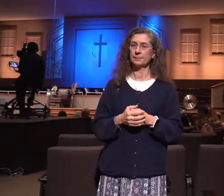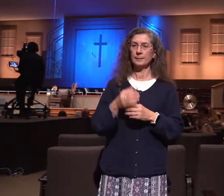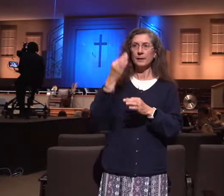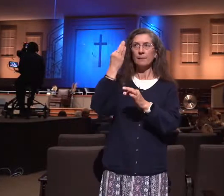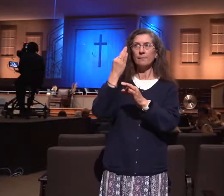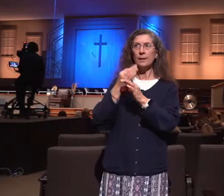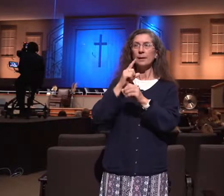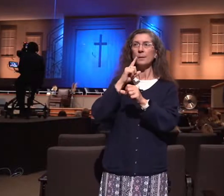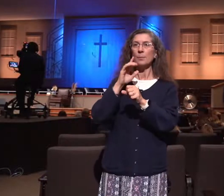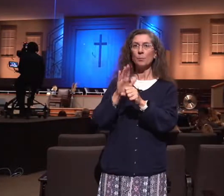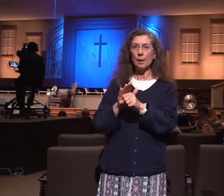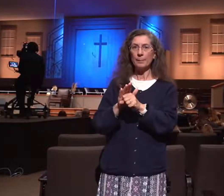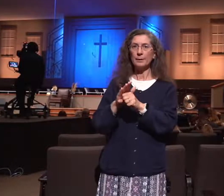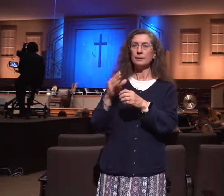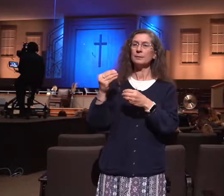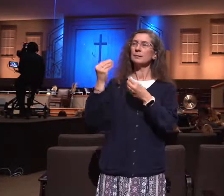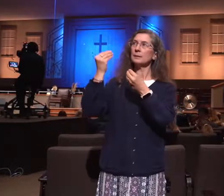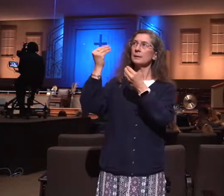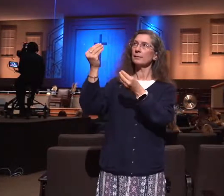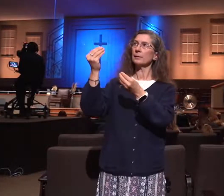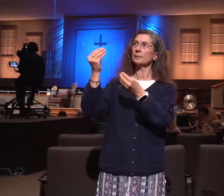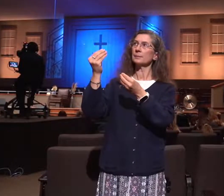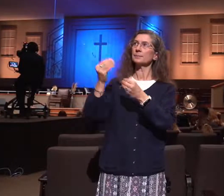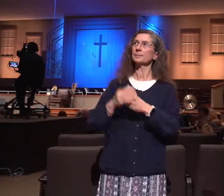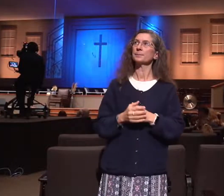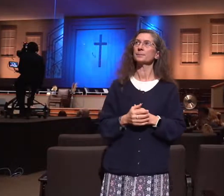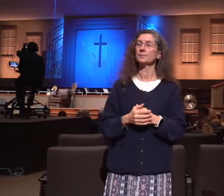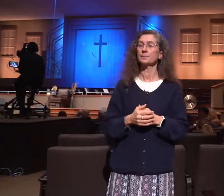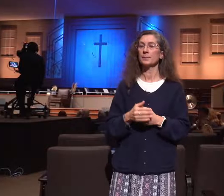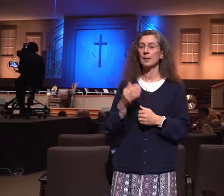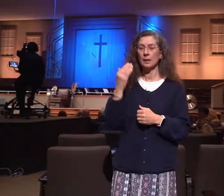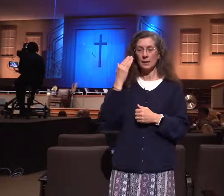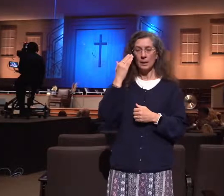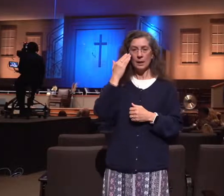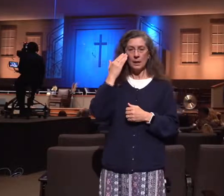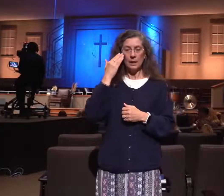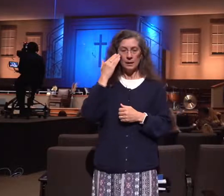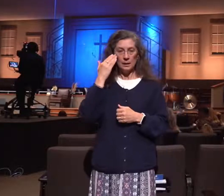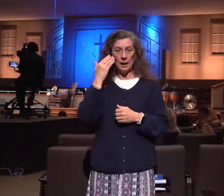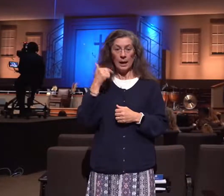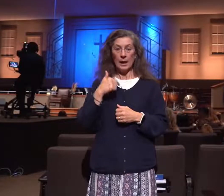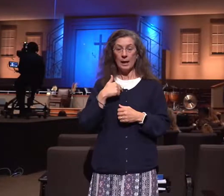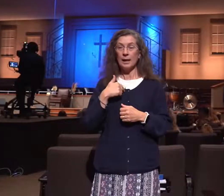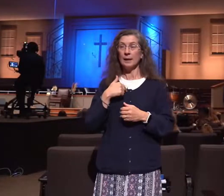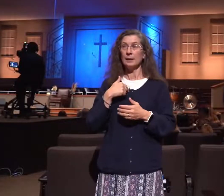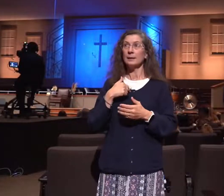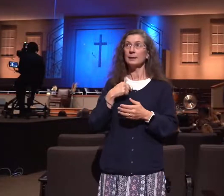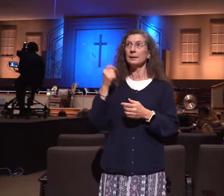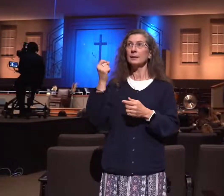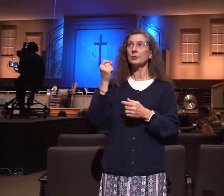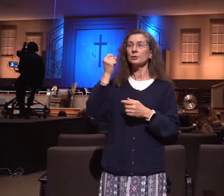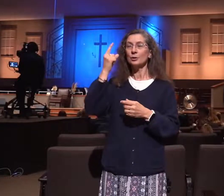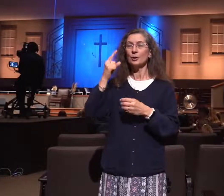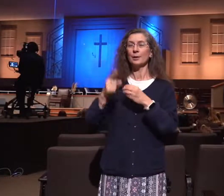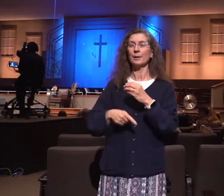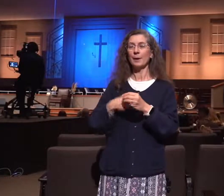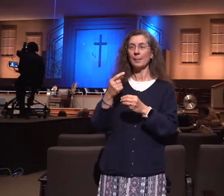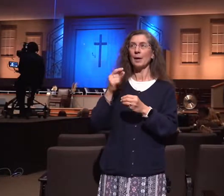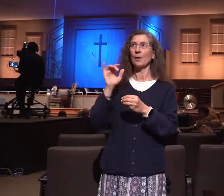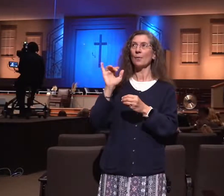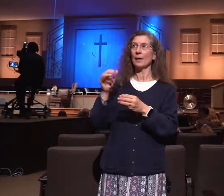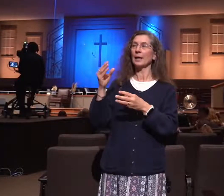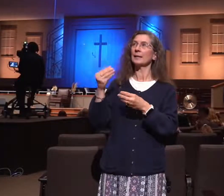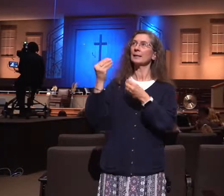giving. I don't know whether Marquette Manor Baptist Church got it or not, but I got it. And